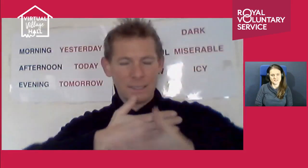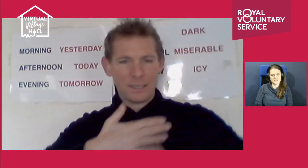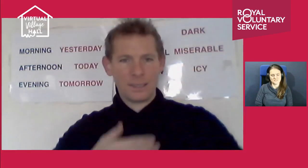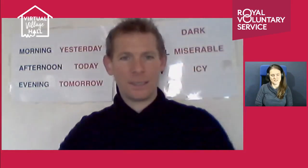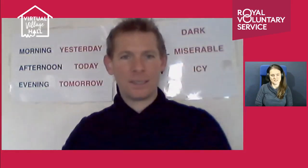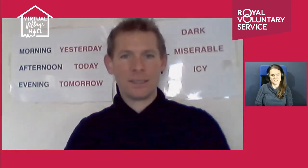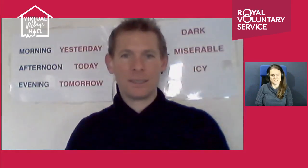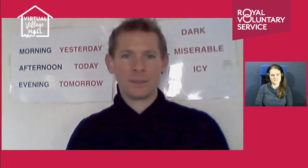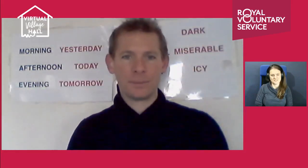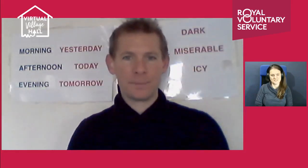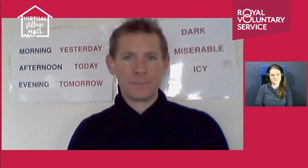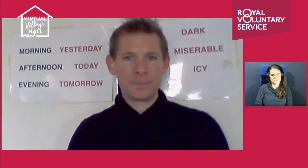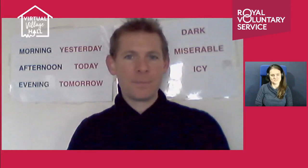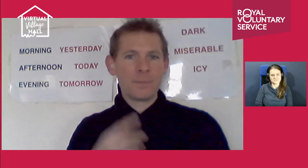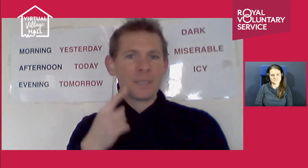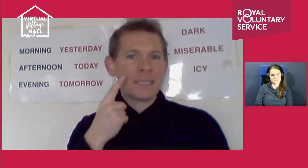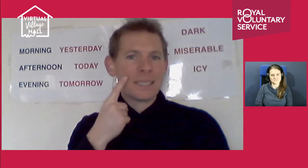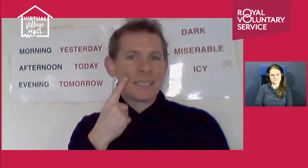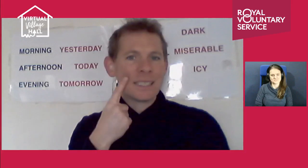Evening.